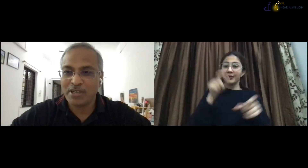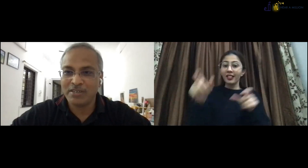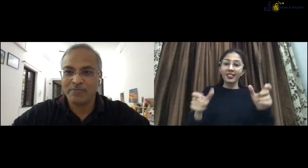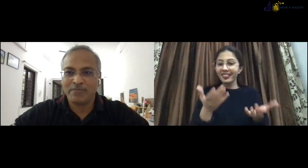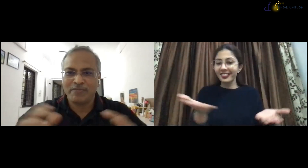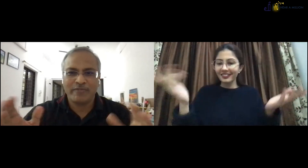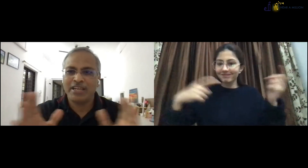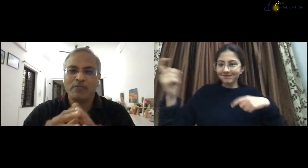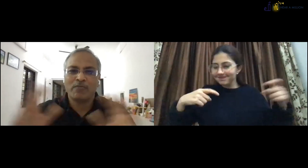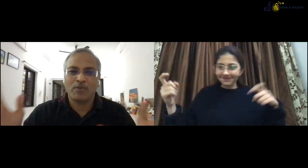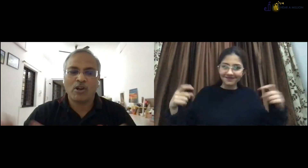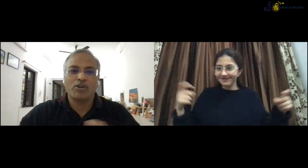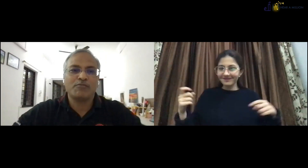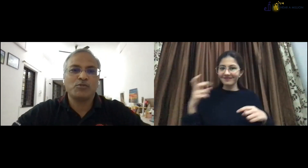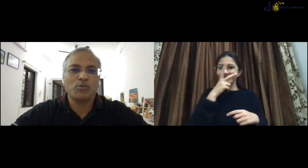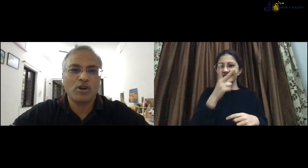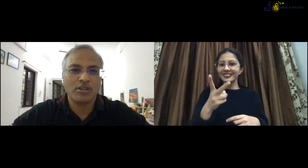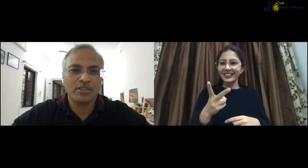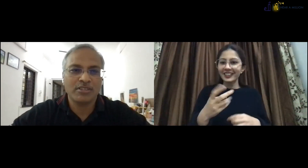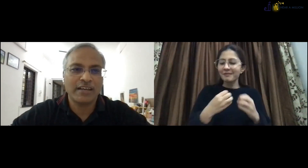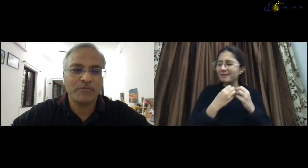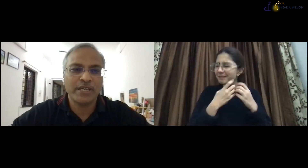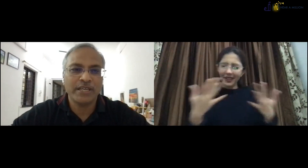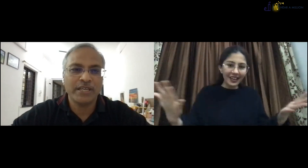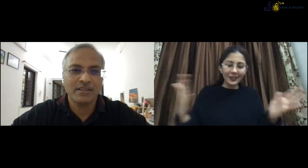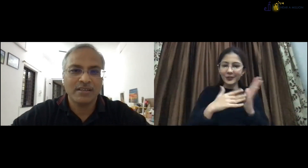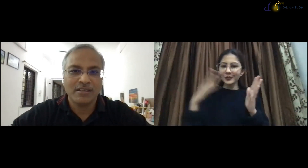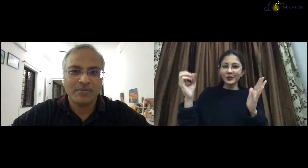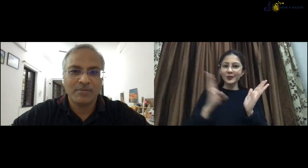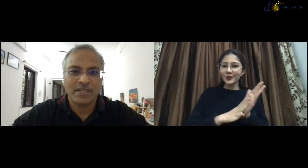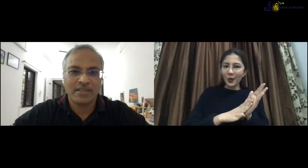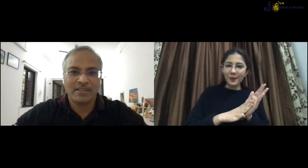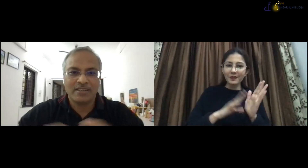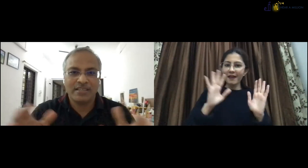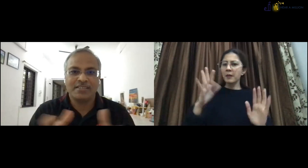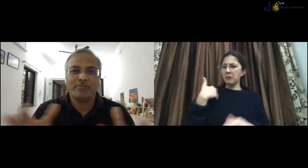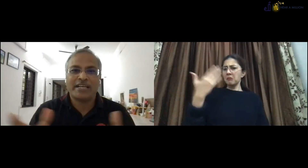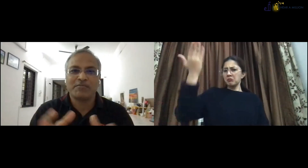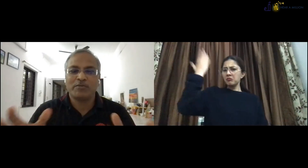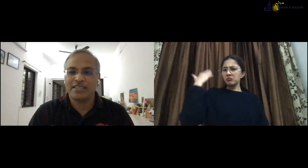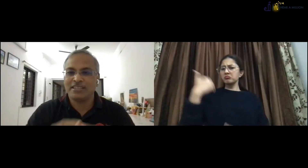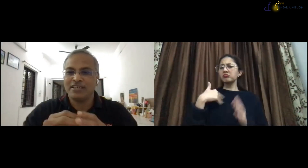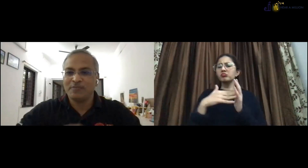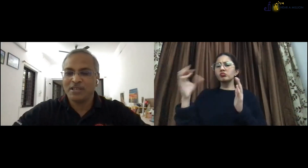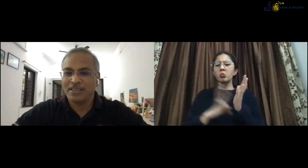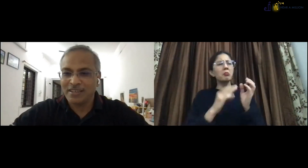200 people. Very lot of Zoom calls I have been, but this is the maximum I